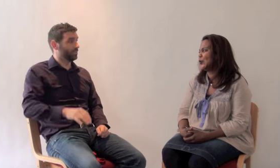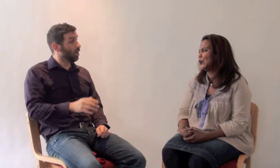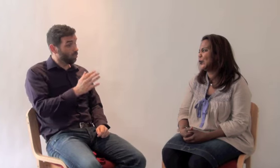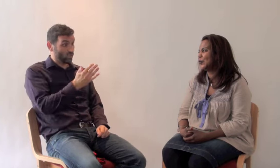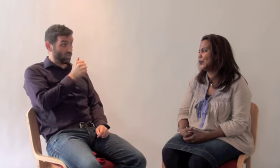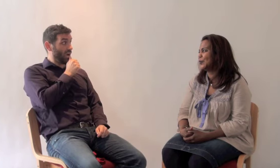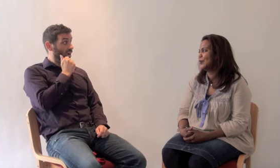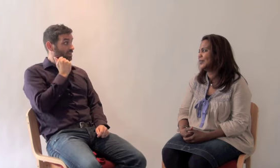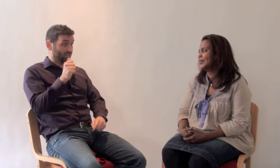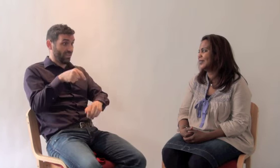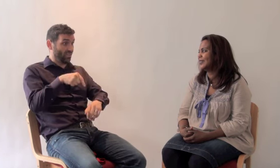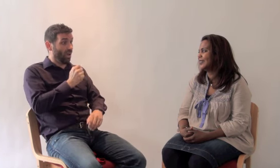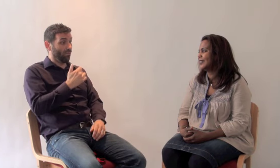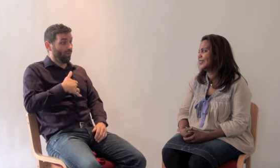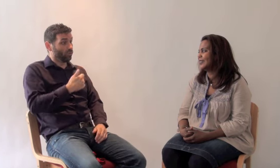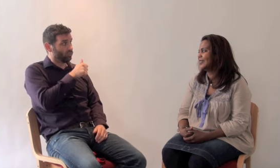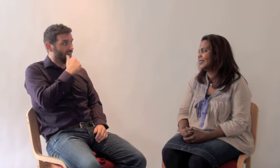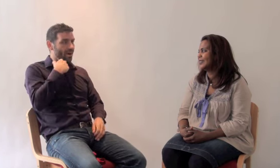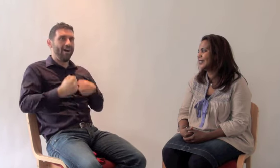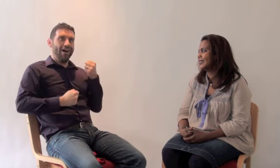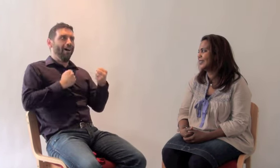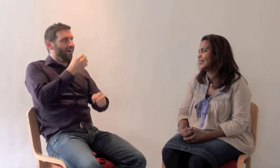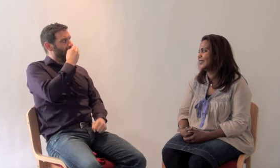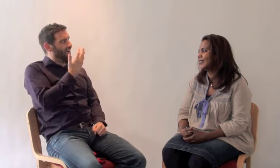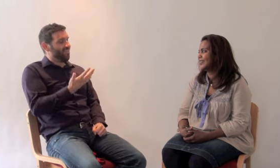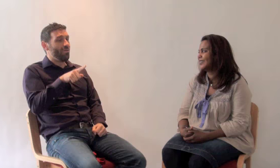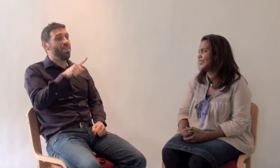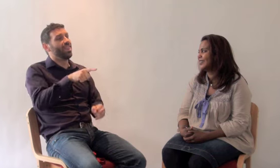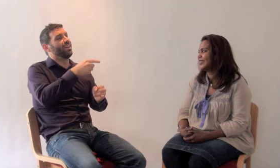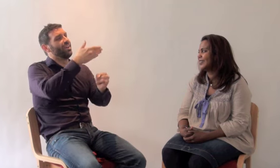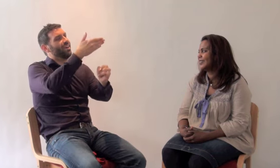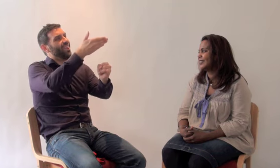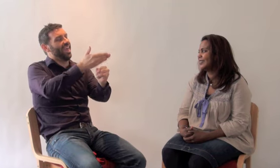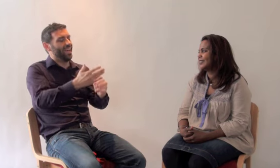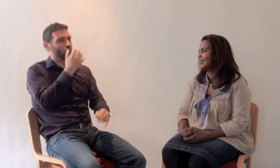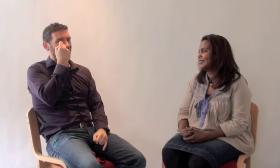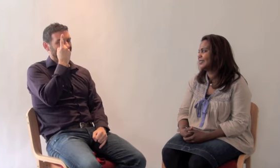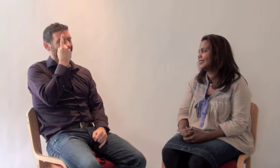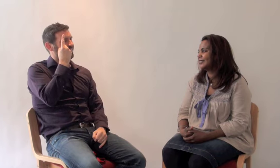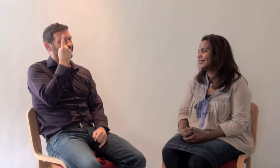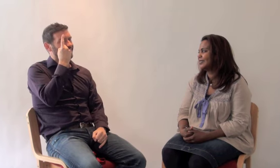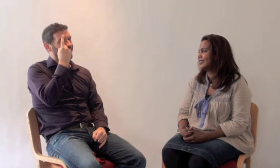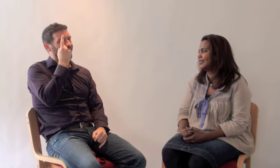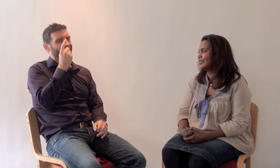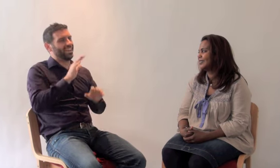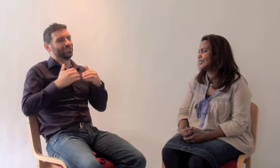and it was really hot. You know, which felt quite nice at the time when I was running. But then as I got towards the end, you know,